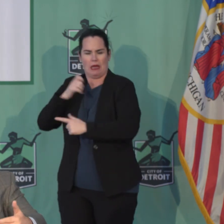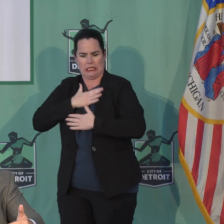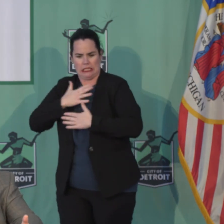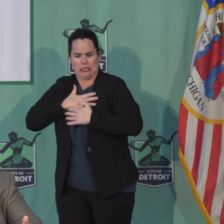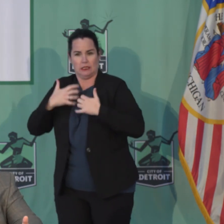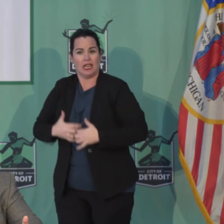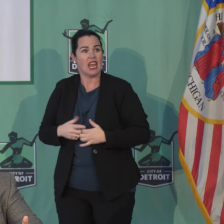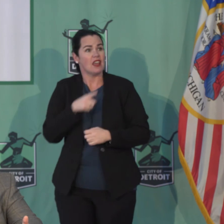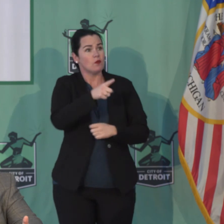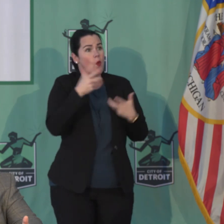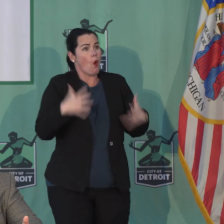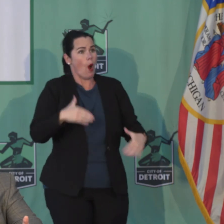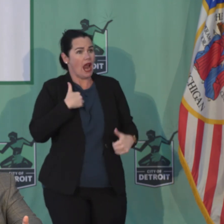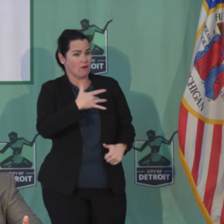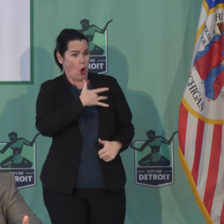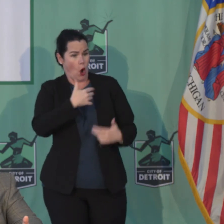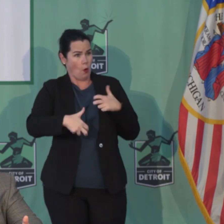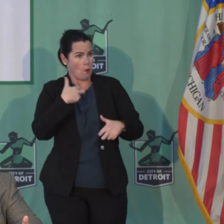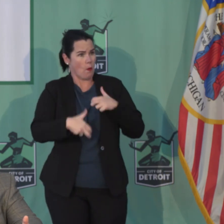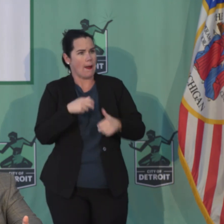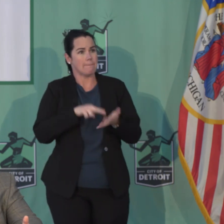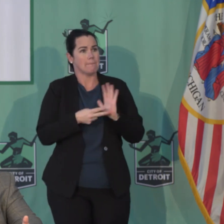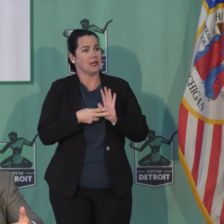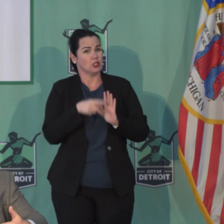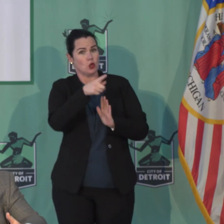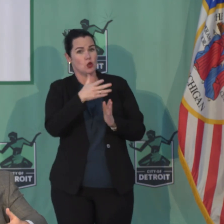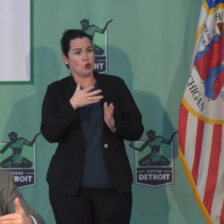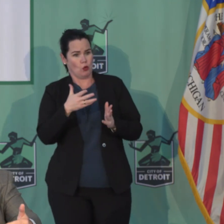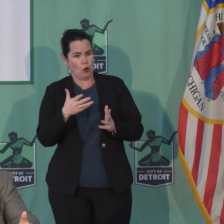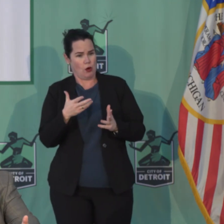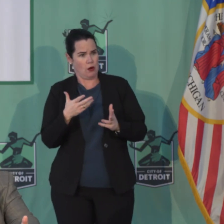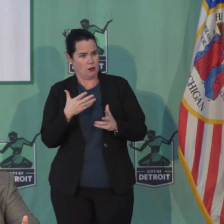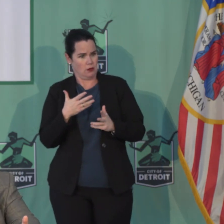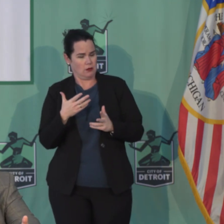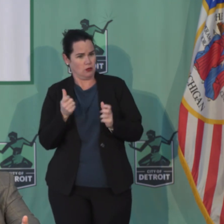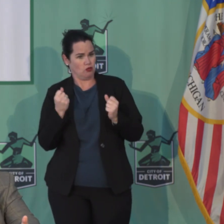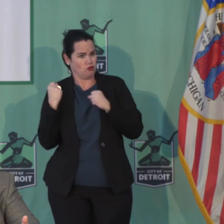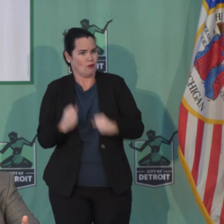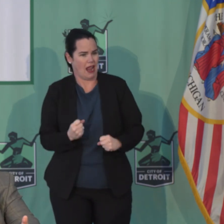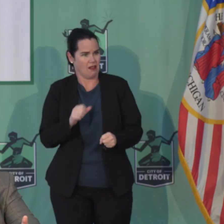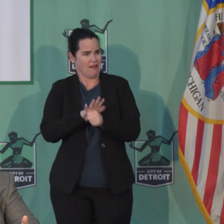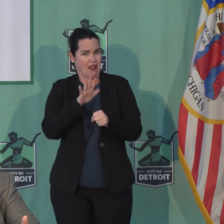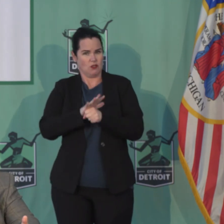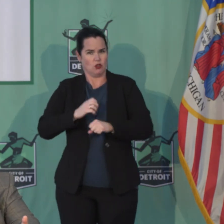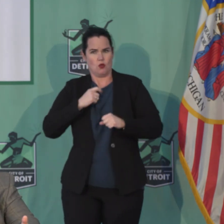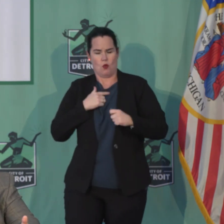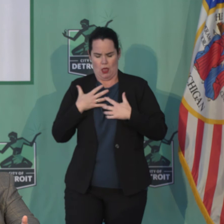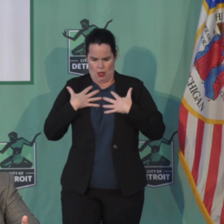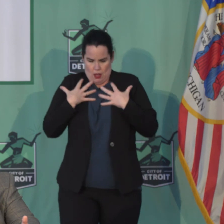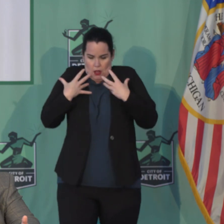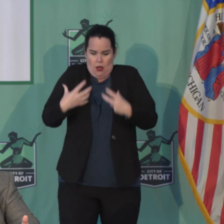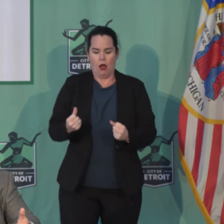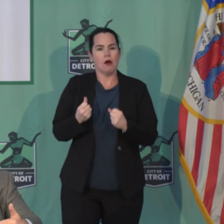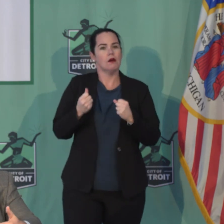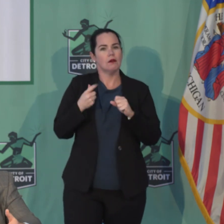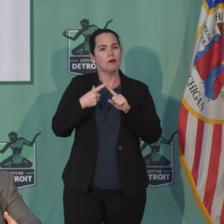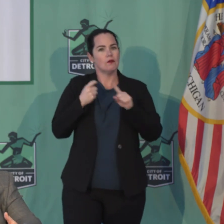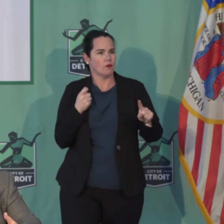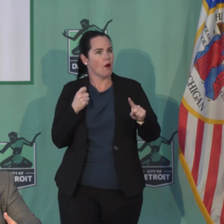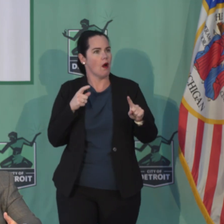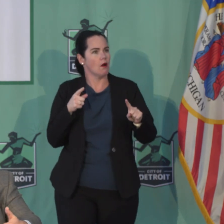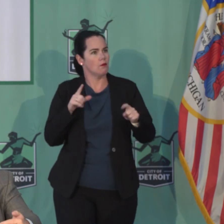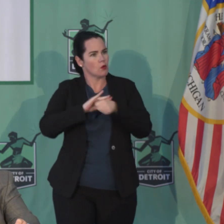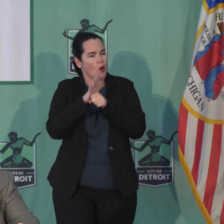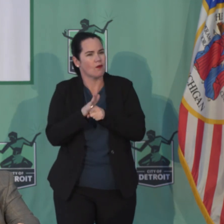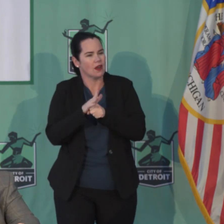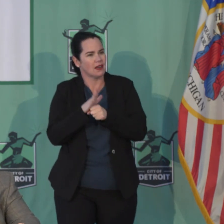your ability to fight off that infection is worse. If you already have COPD or serious asthma,